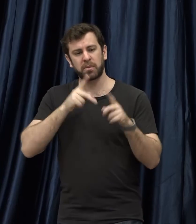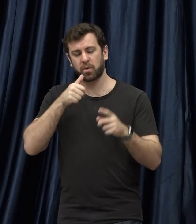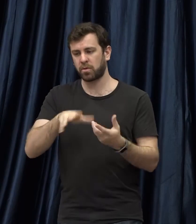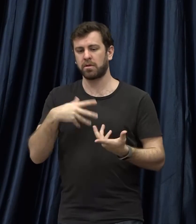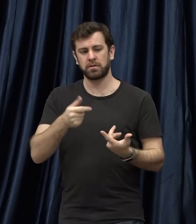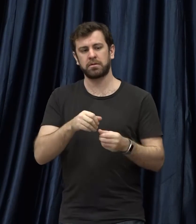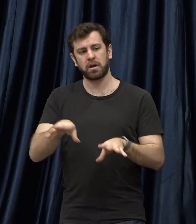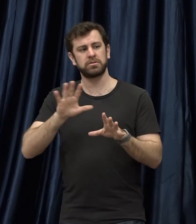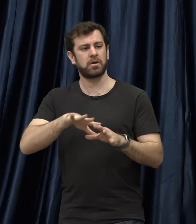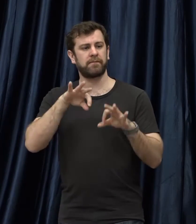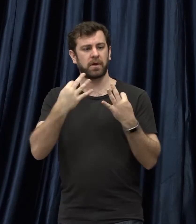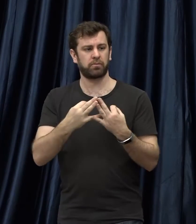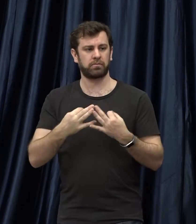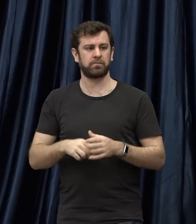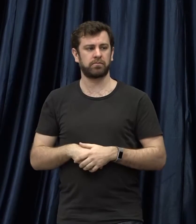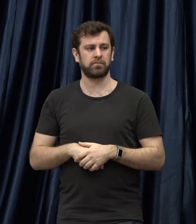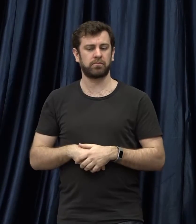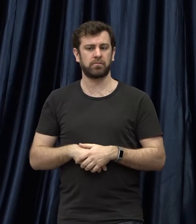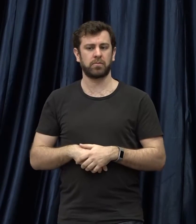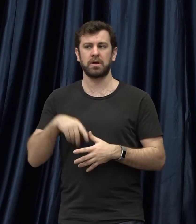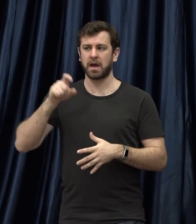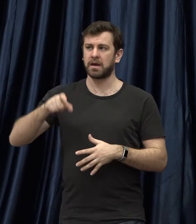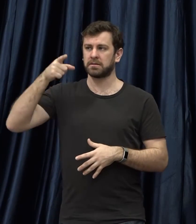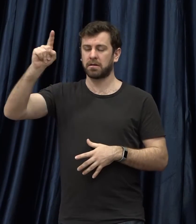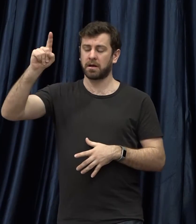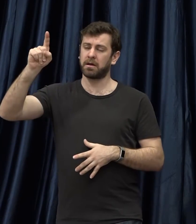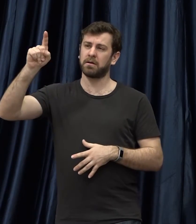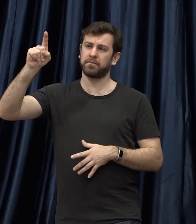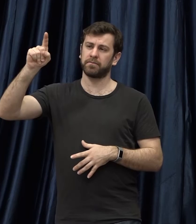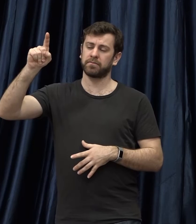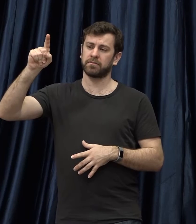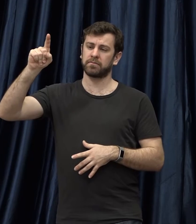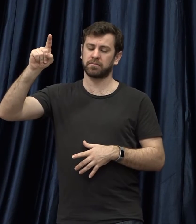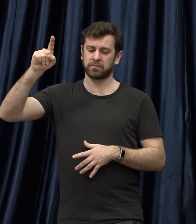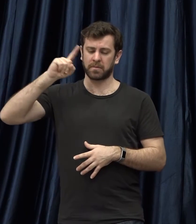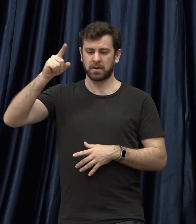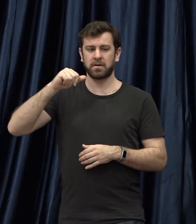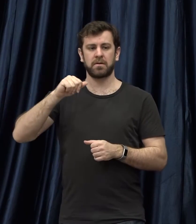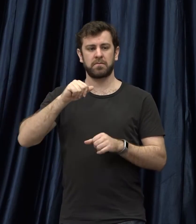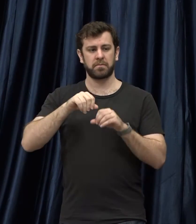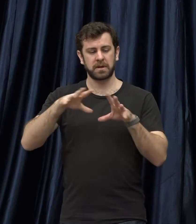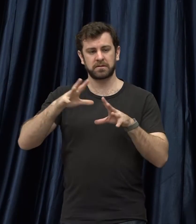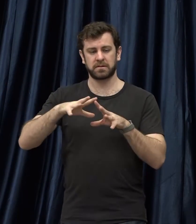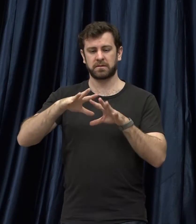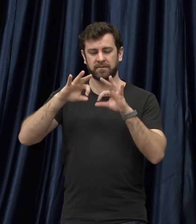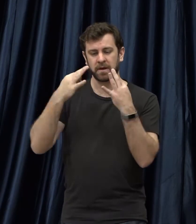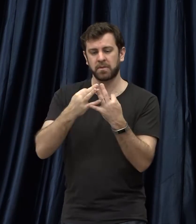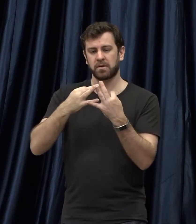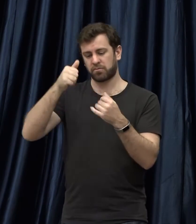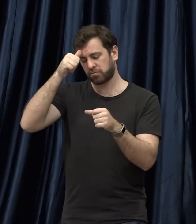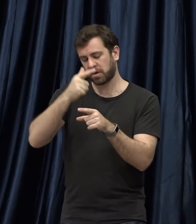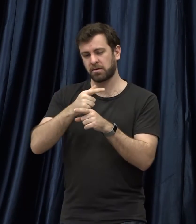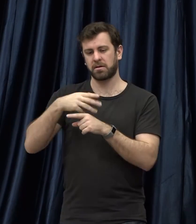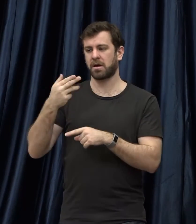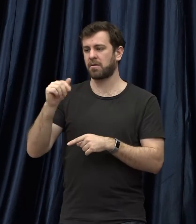us. We ask Allah to bless the family of brother Muhammad Amin. We ask Allah